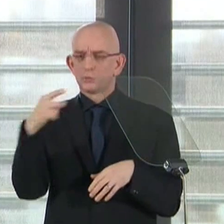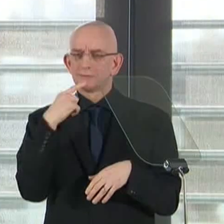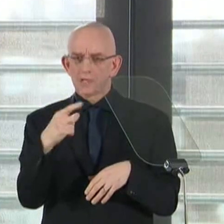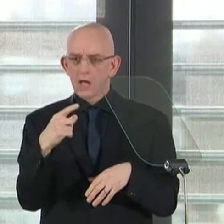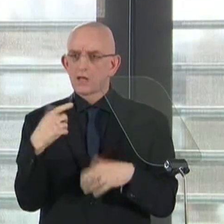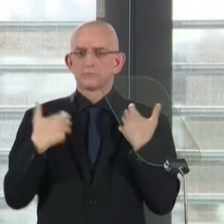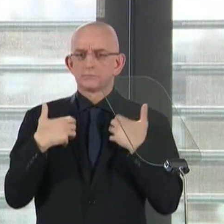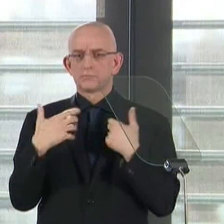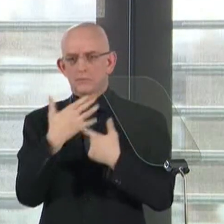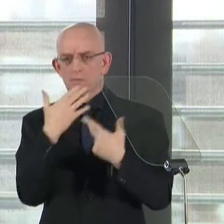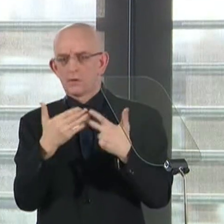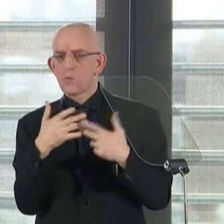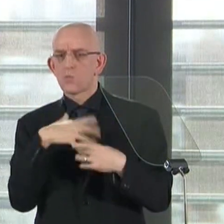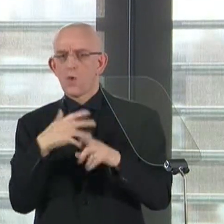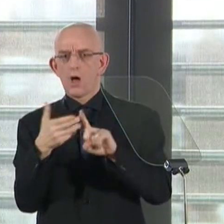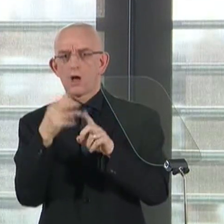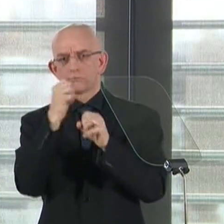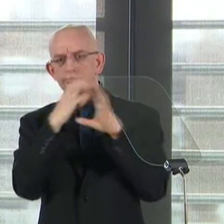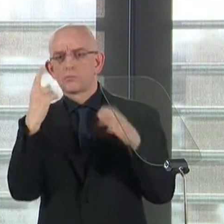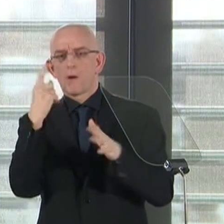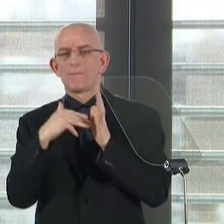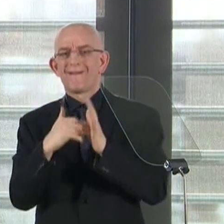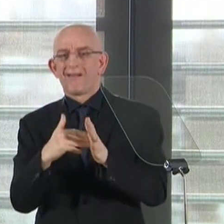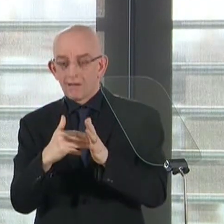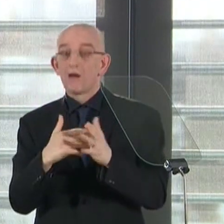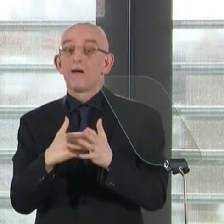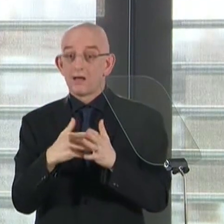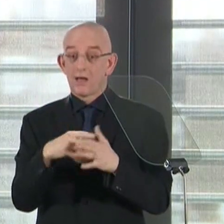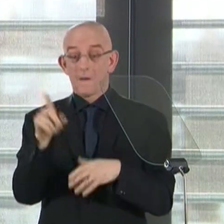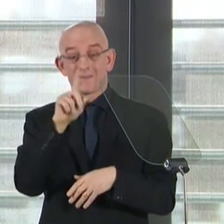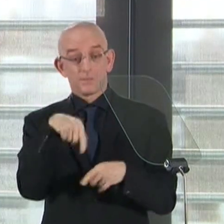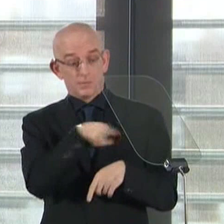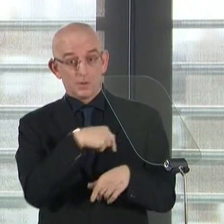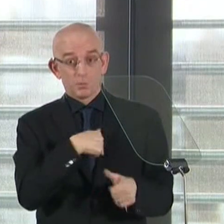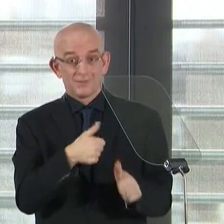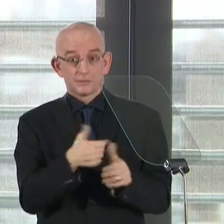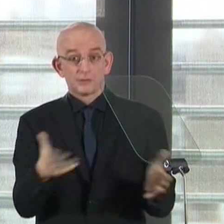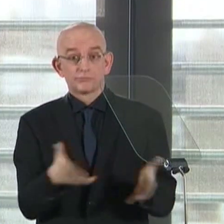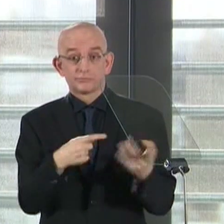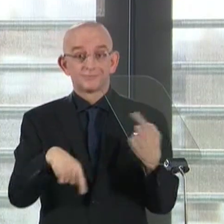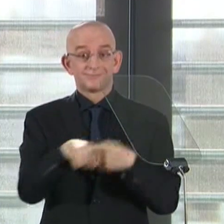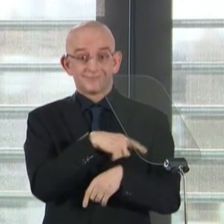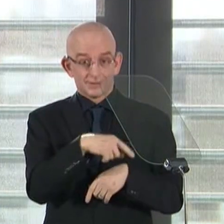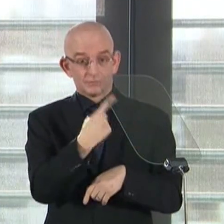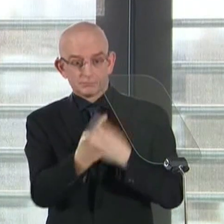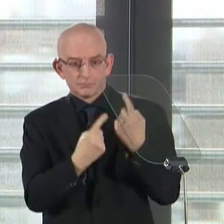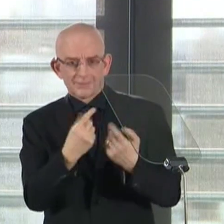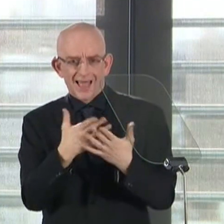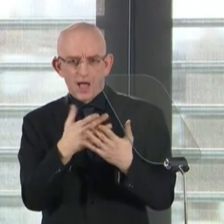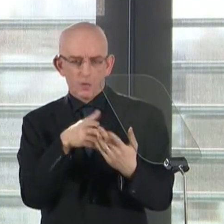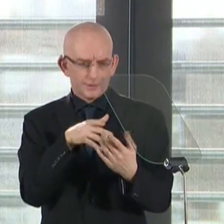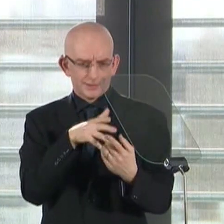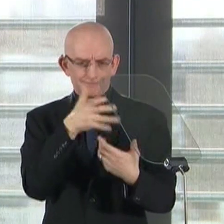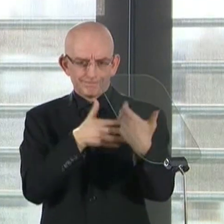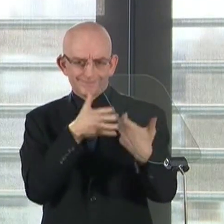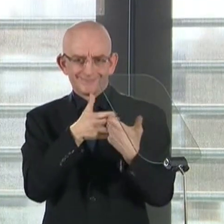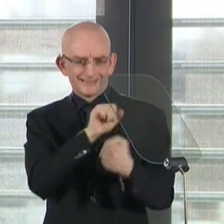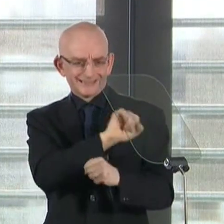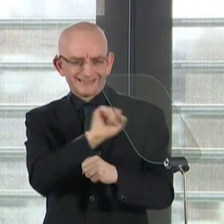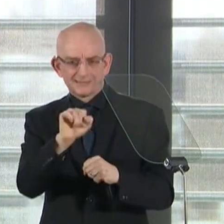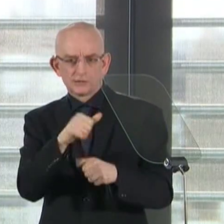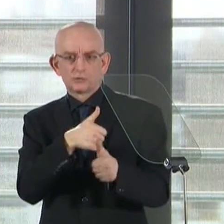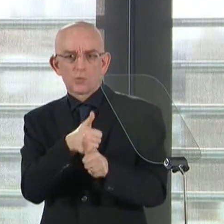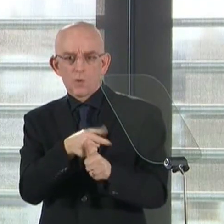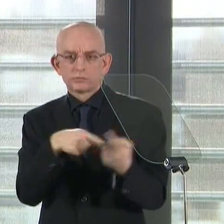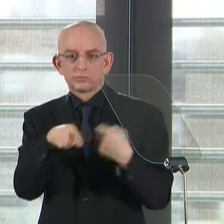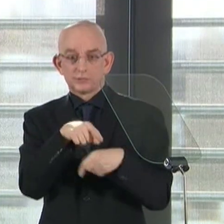that we support really need more personalised and intensive support. And so how can you assure us that this group won't